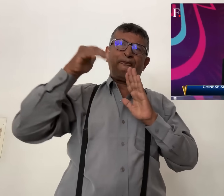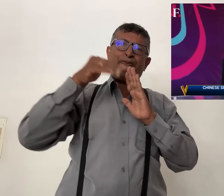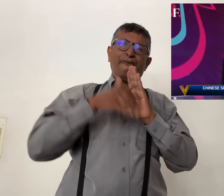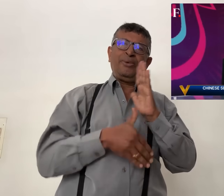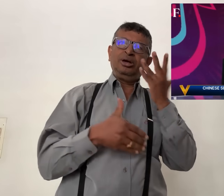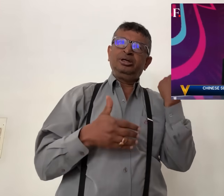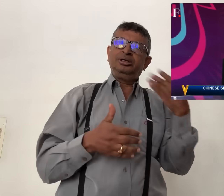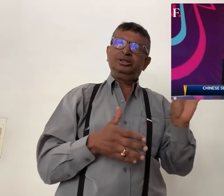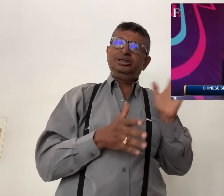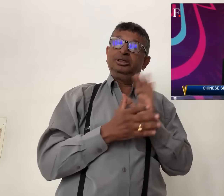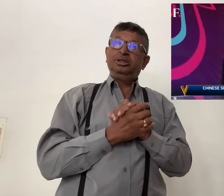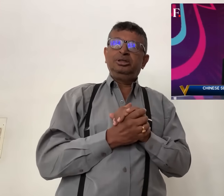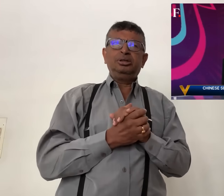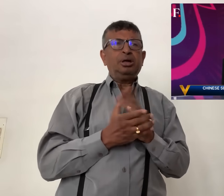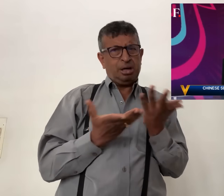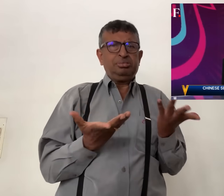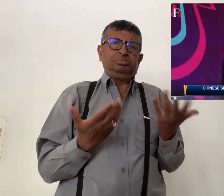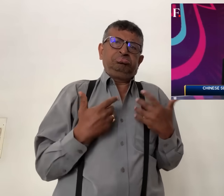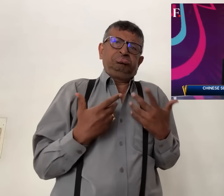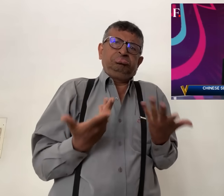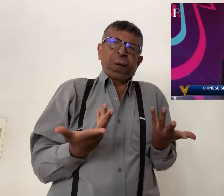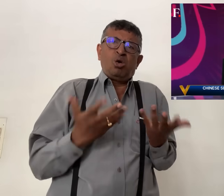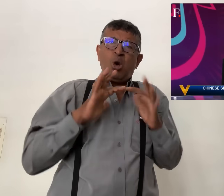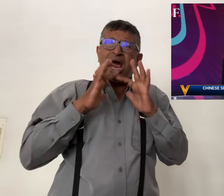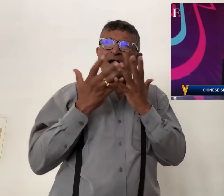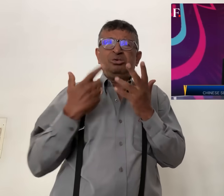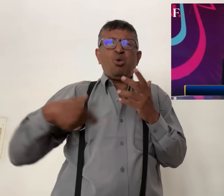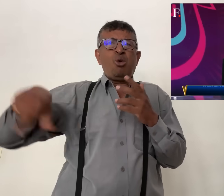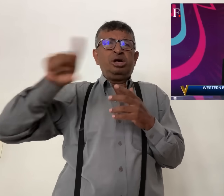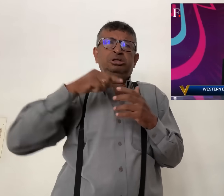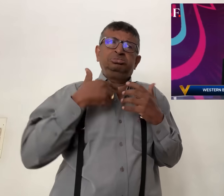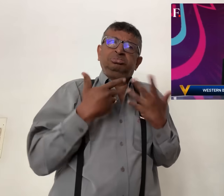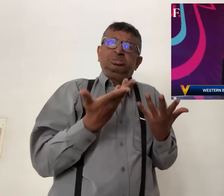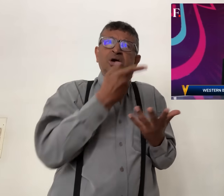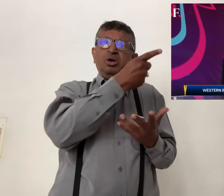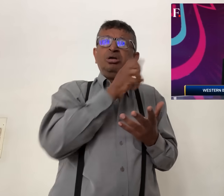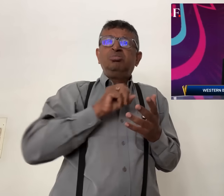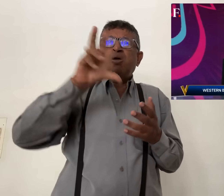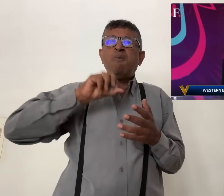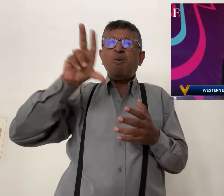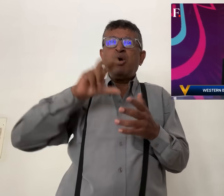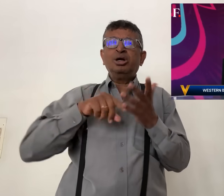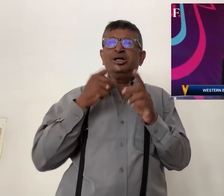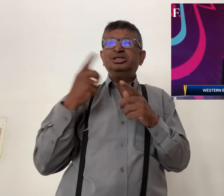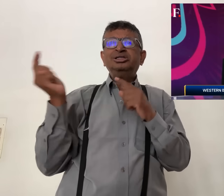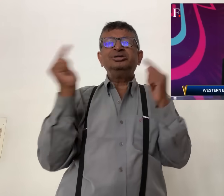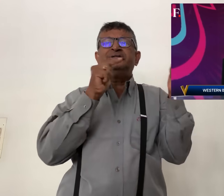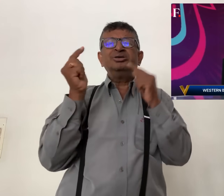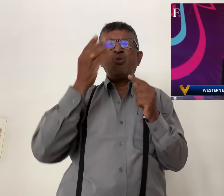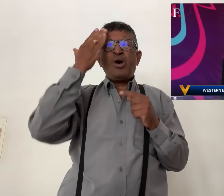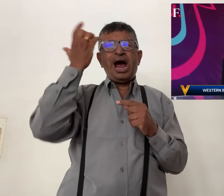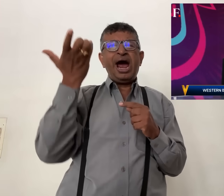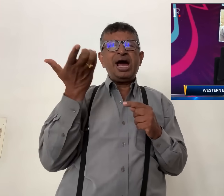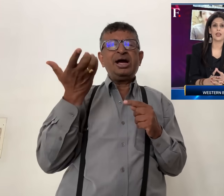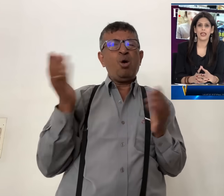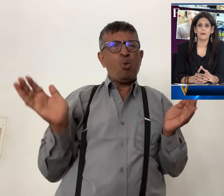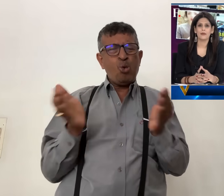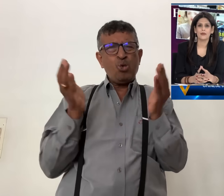products could just be knockoffs. And China is well known for that. And yet, this campaign has struck a chord. Even Chinese diplomats have jumped in. One of them took aim